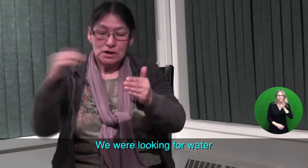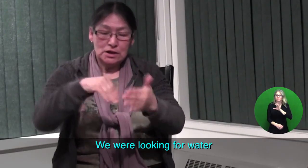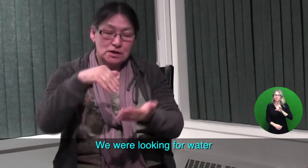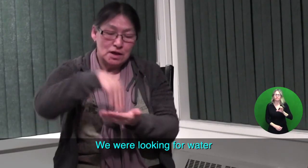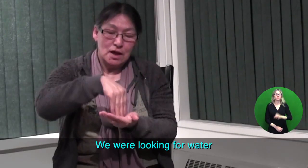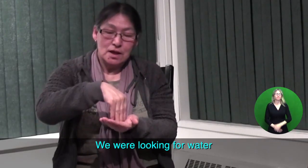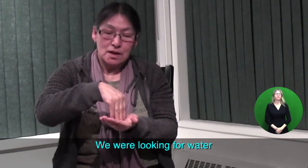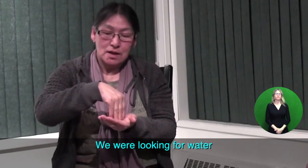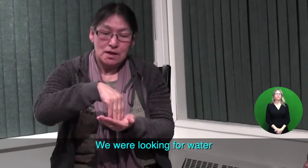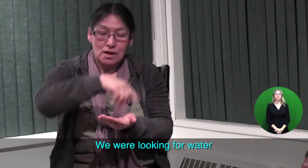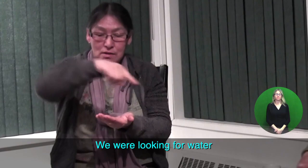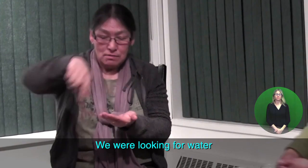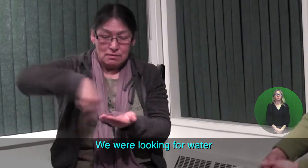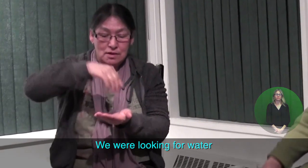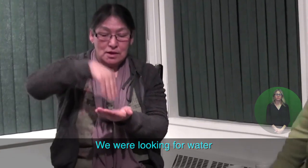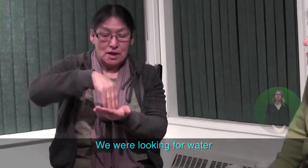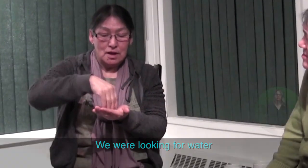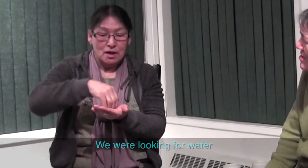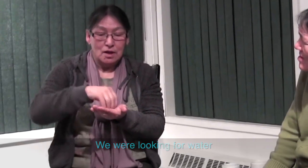didn't.